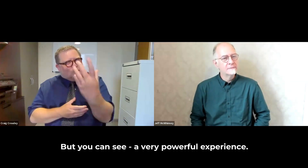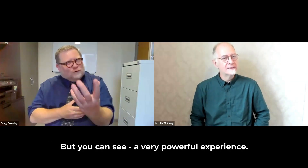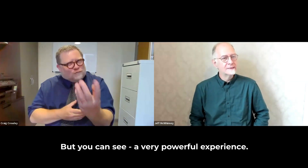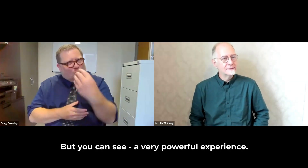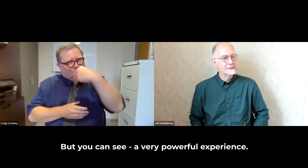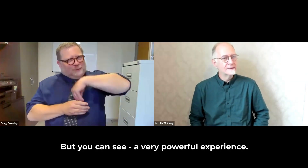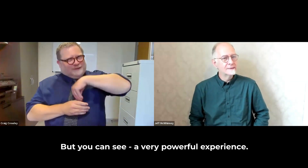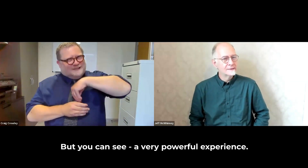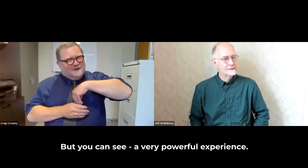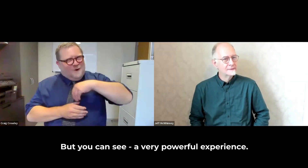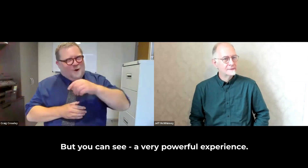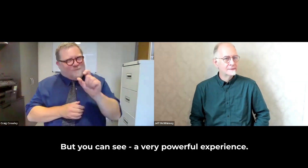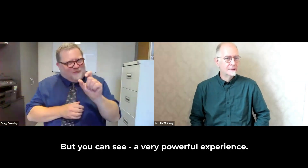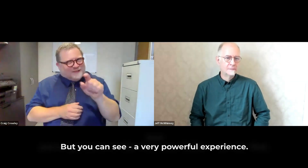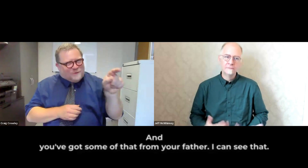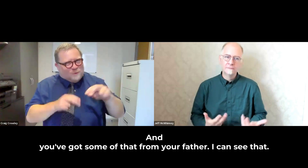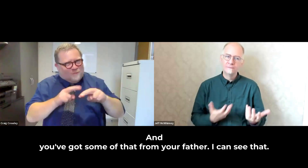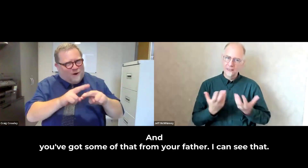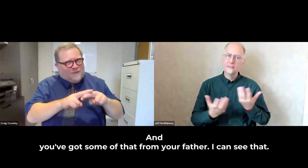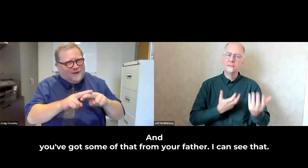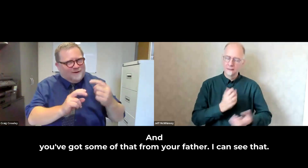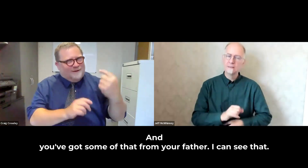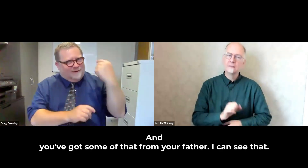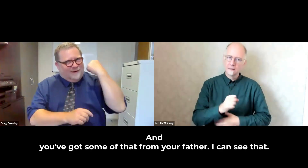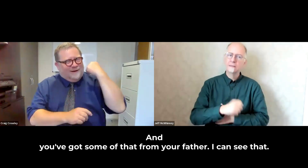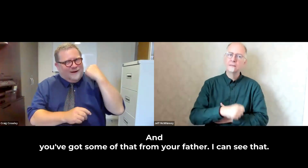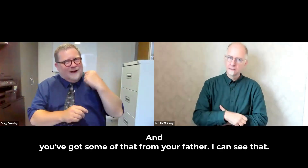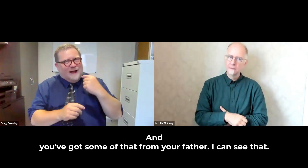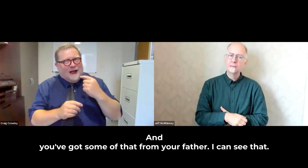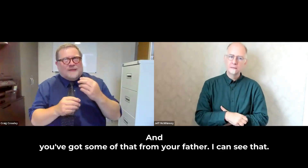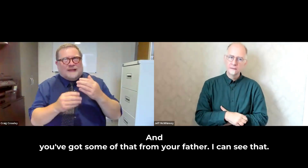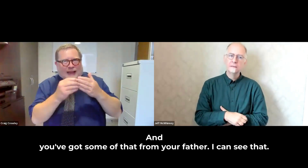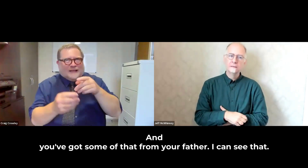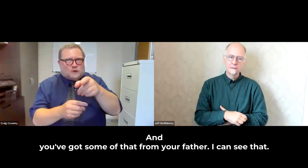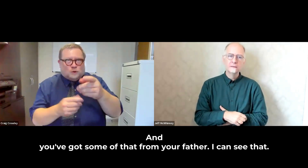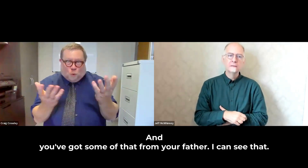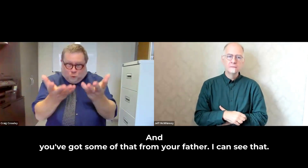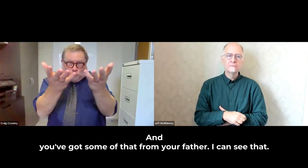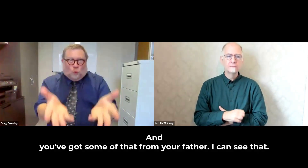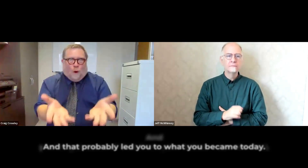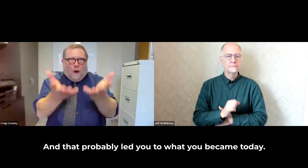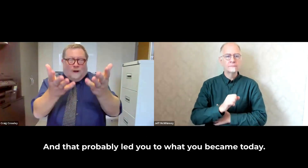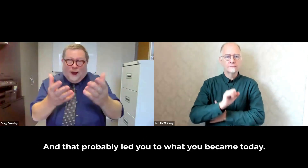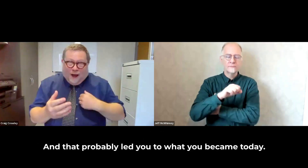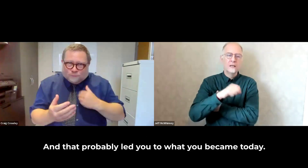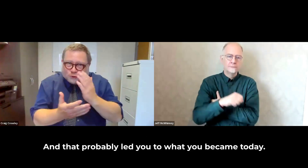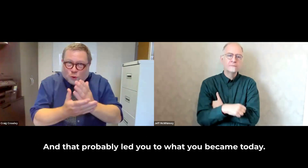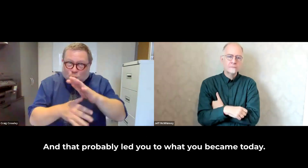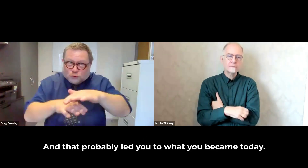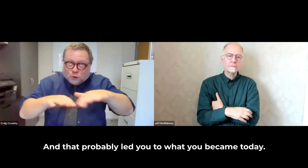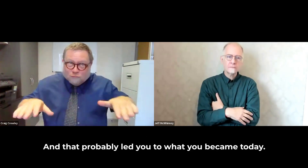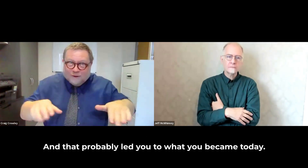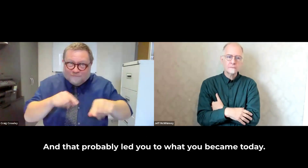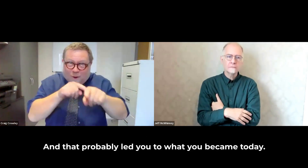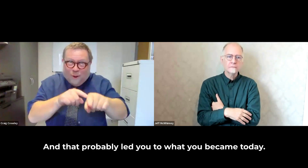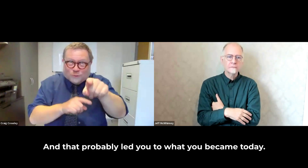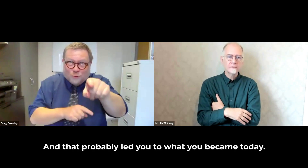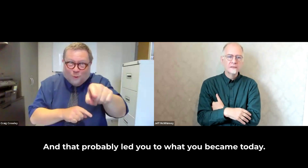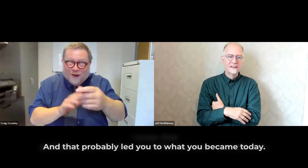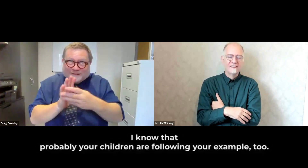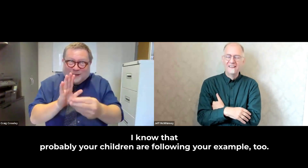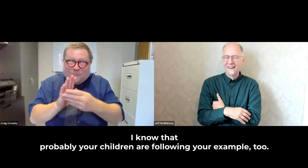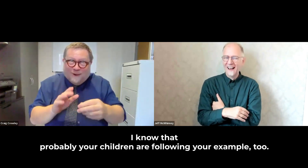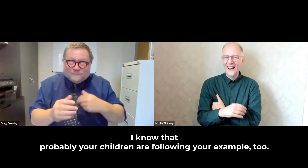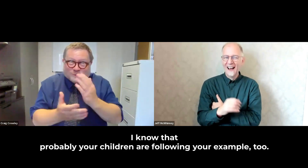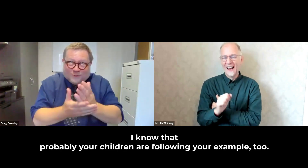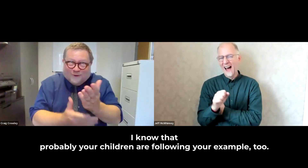see a very powerful experience. And you've got some of that from your father, I can see that. And that probably led you to what you became